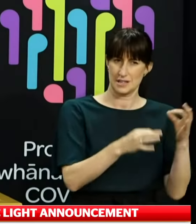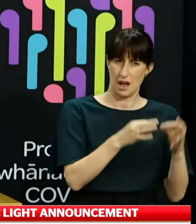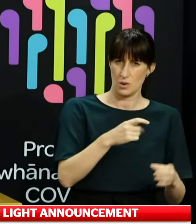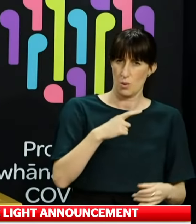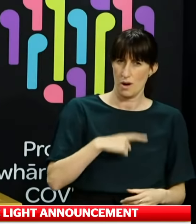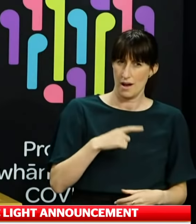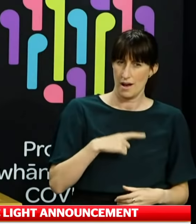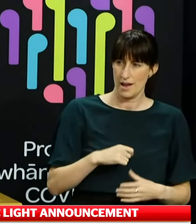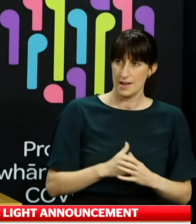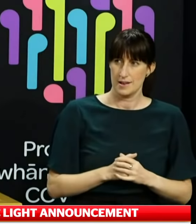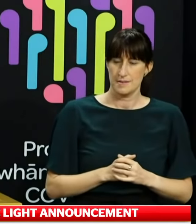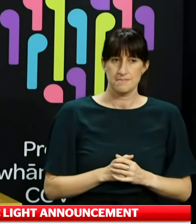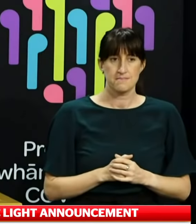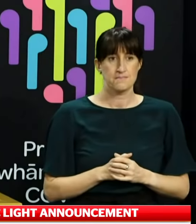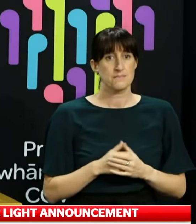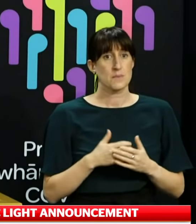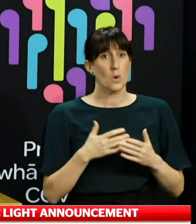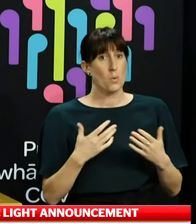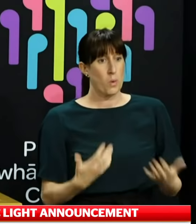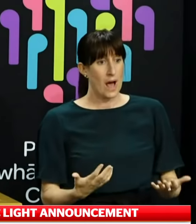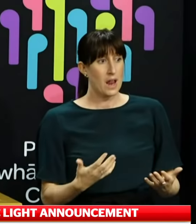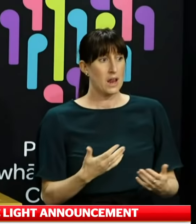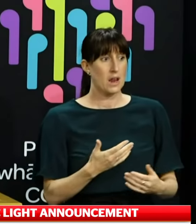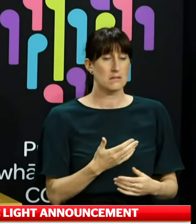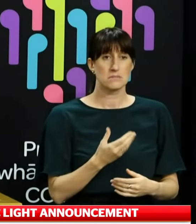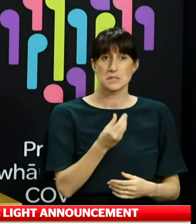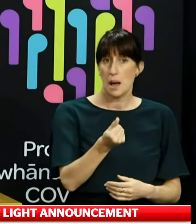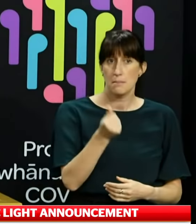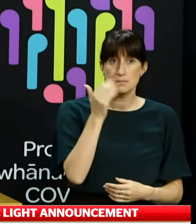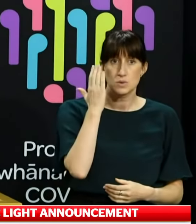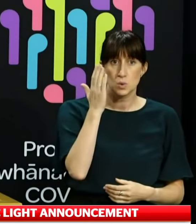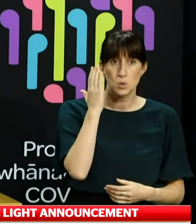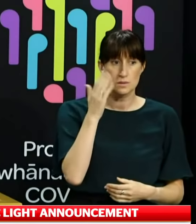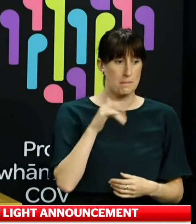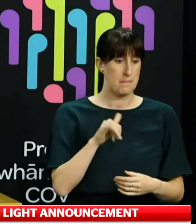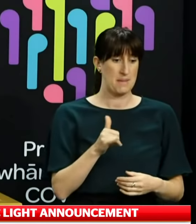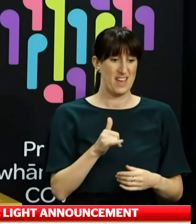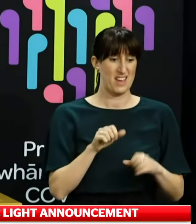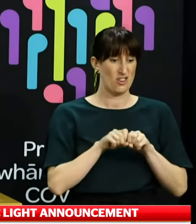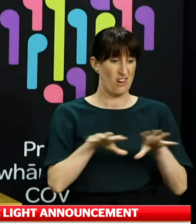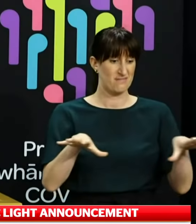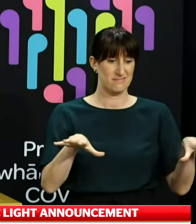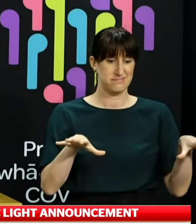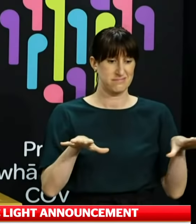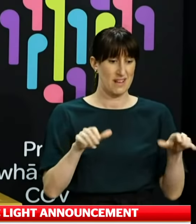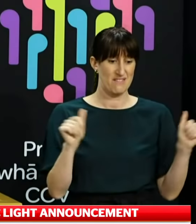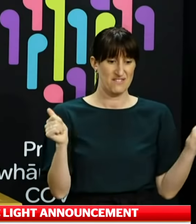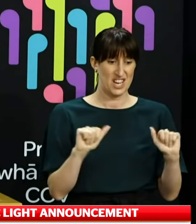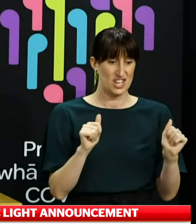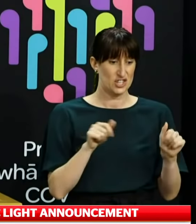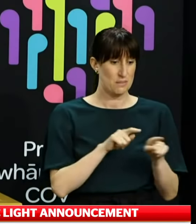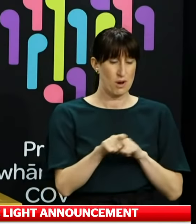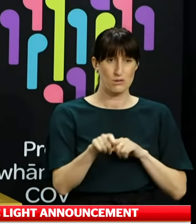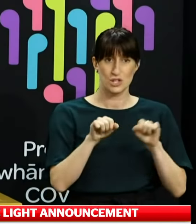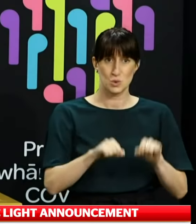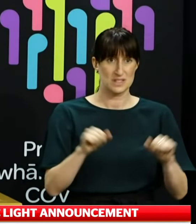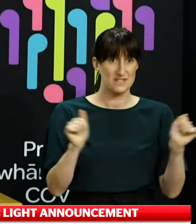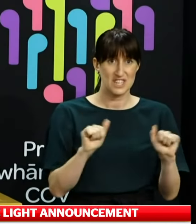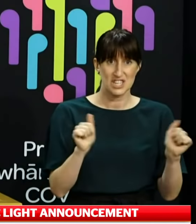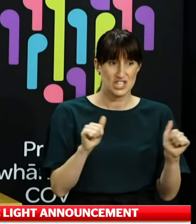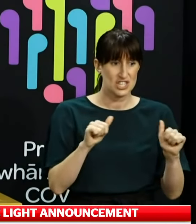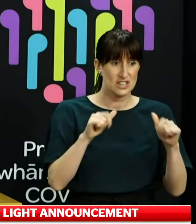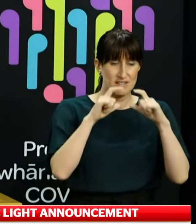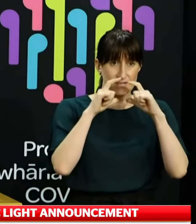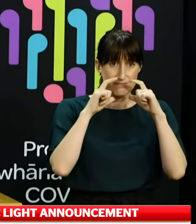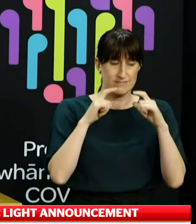won't be justified in all cases any longer. In some cases, schools will have had a COVID-19 outbreak that will have passed, and so they will have high rates